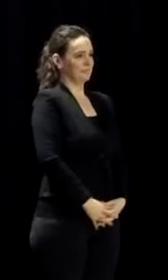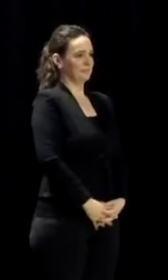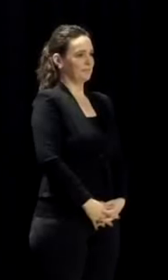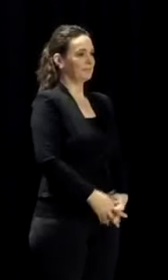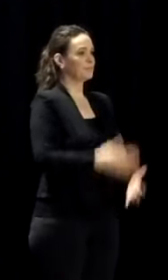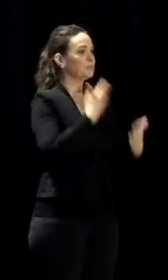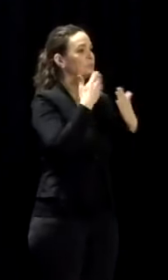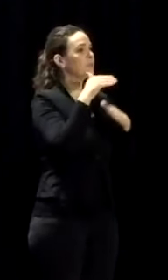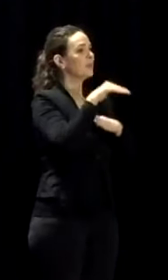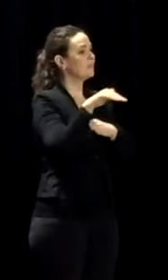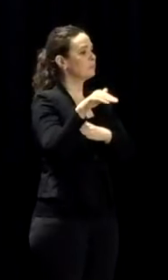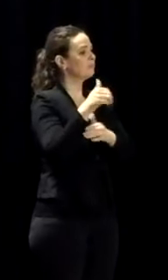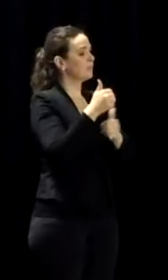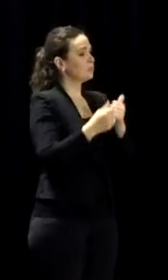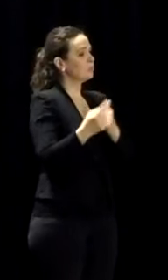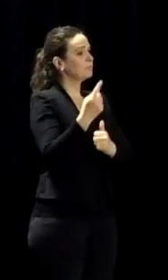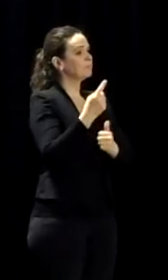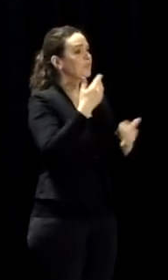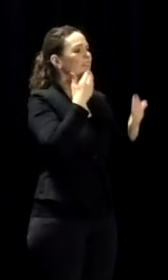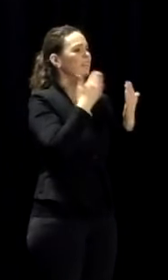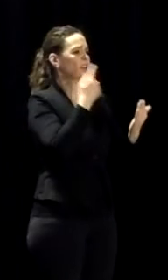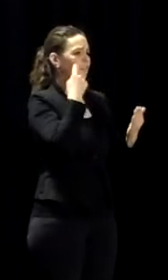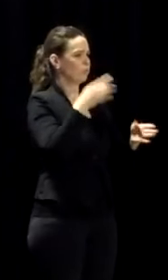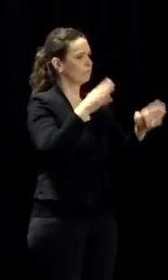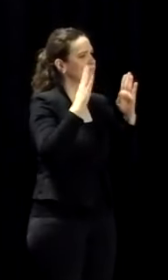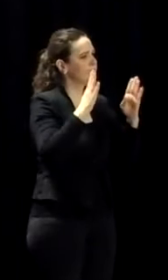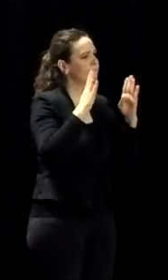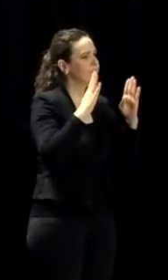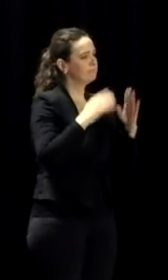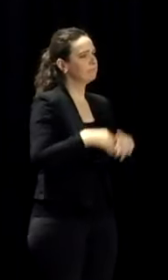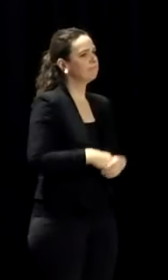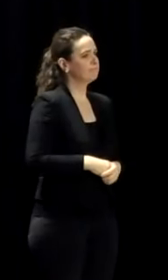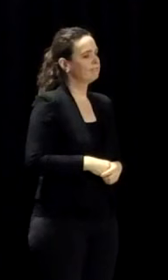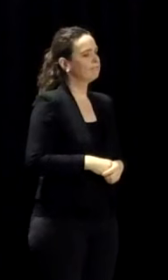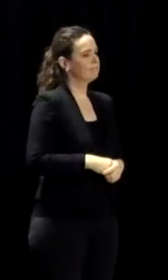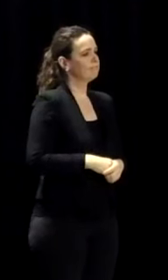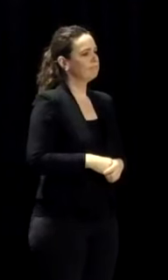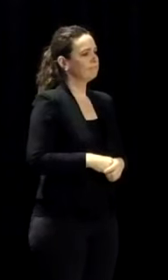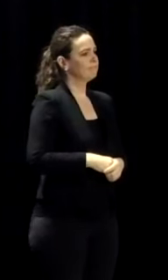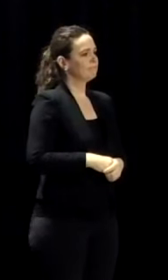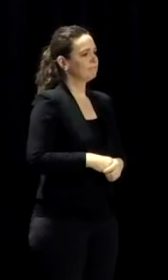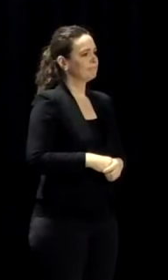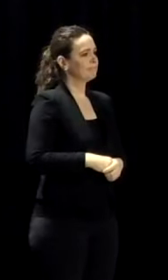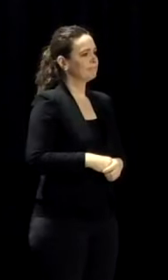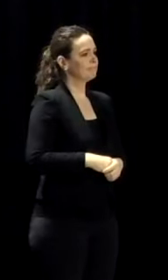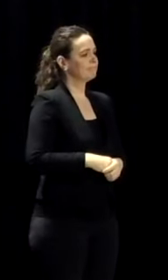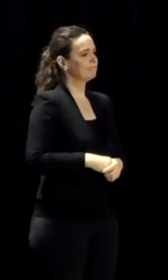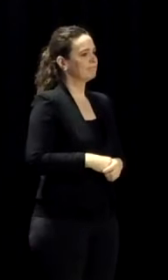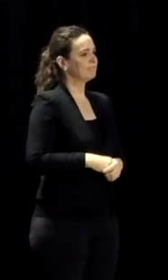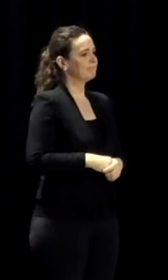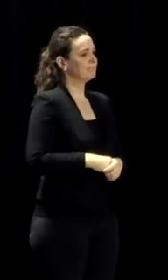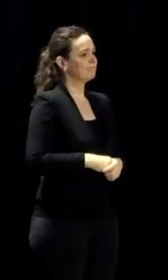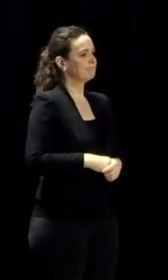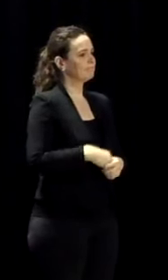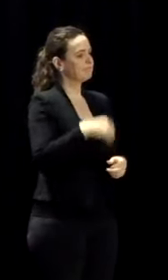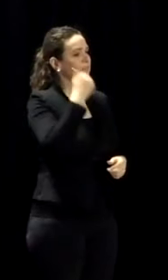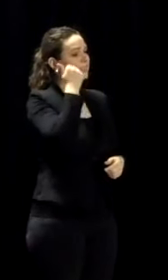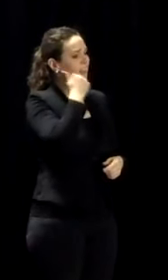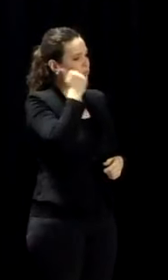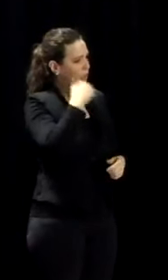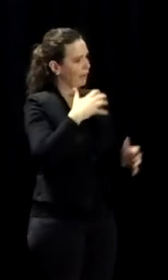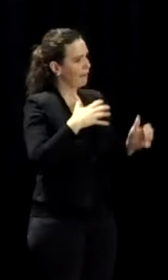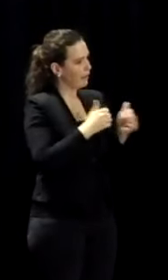Good afternoon, everyone. Thank you again for being here. We've been taking advantage of these briefings each day to brief the public with